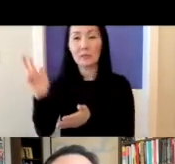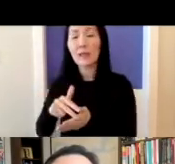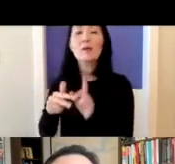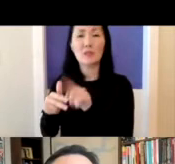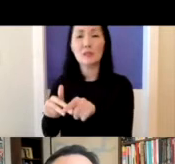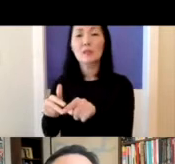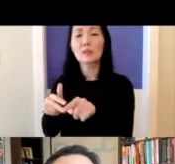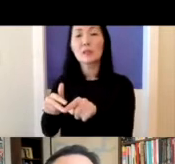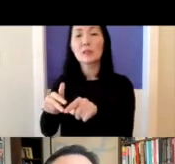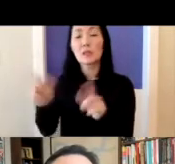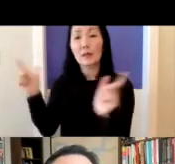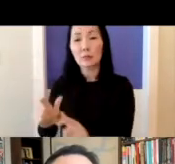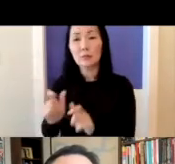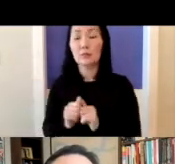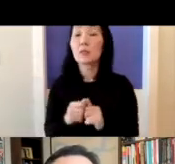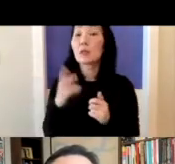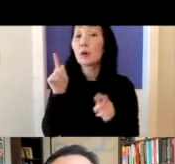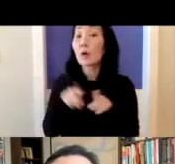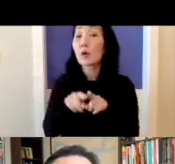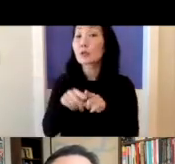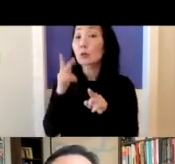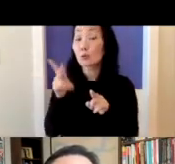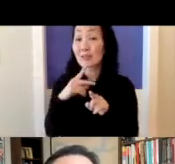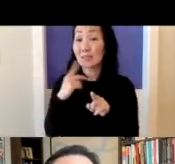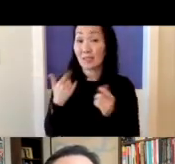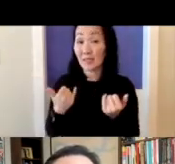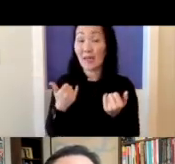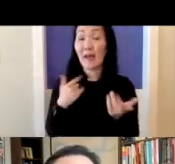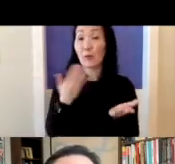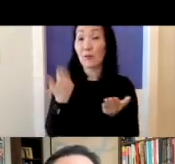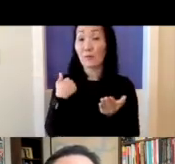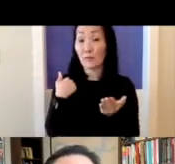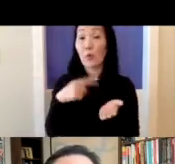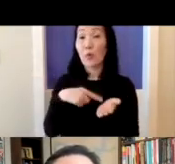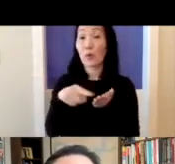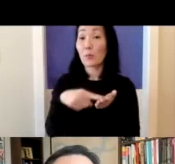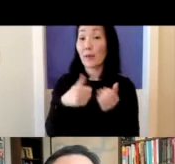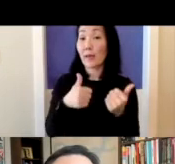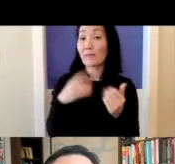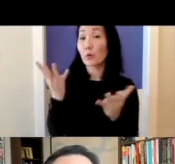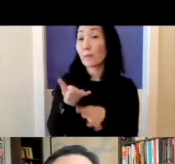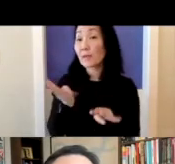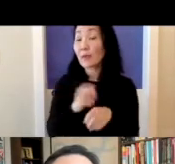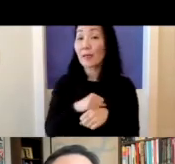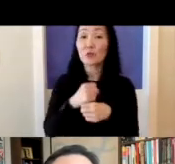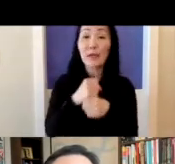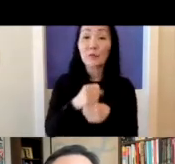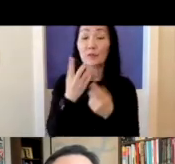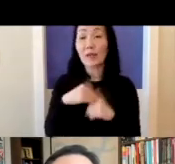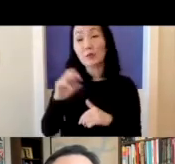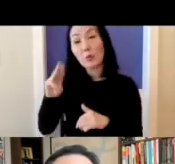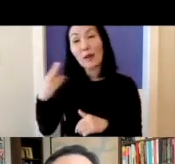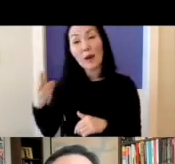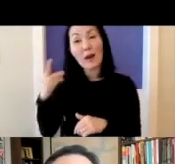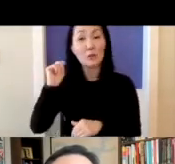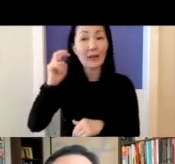But then we also see the loss of jobs that were formerly well-paying in terms of manufacturing and transportation and warehousing, as